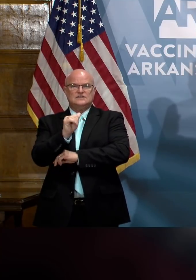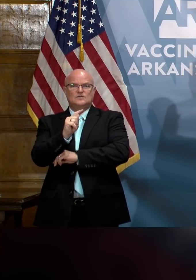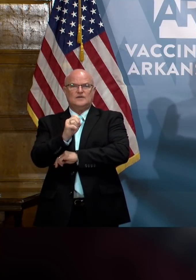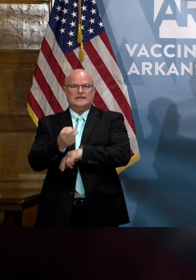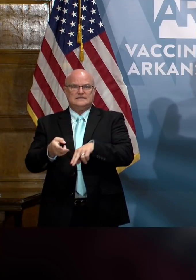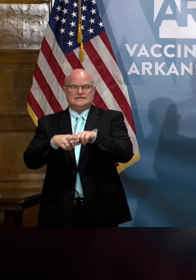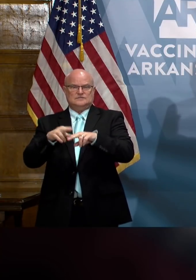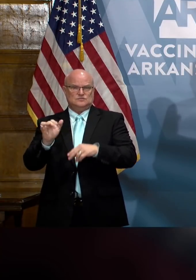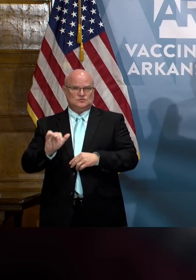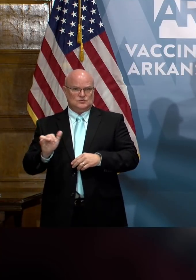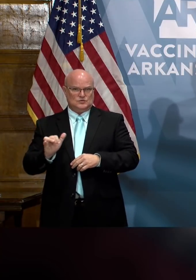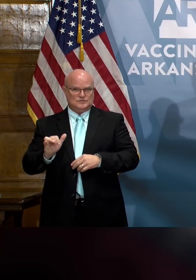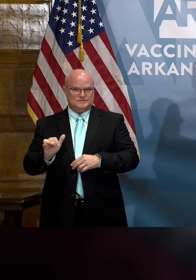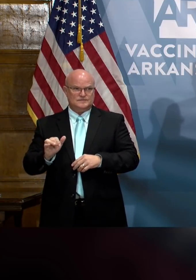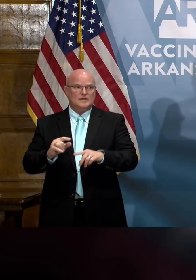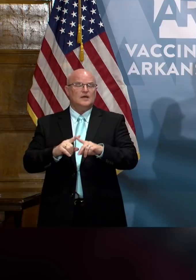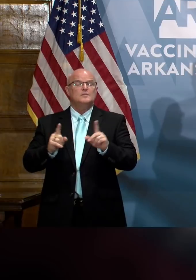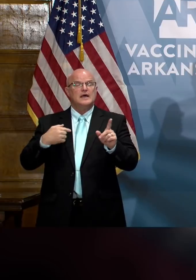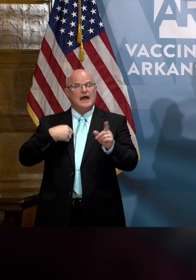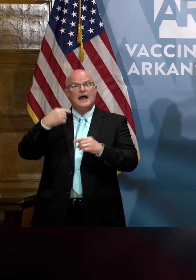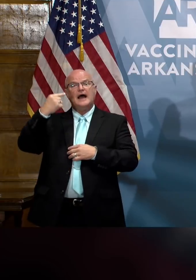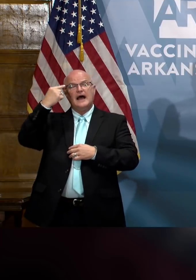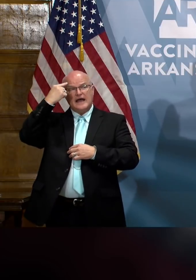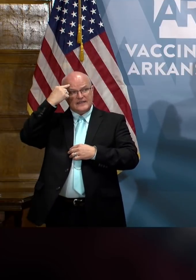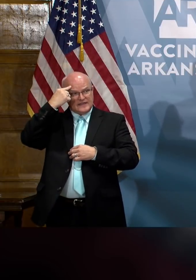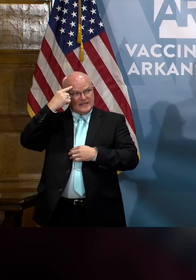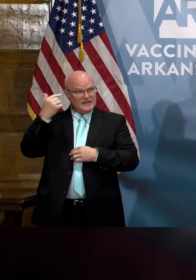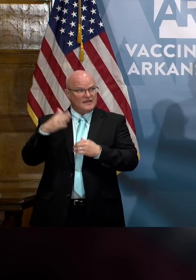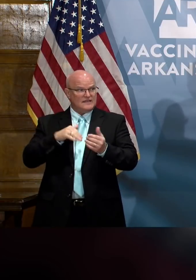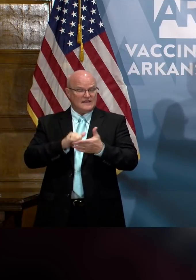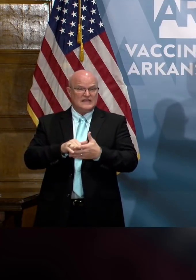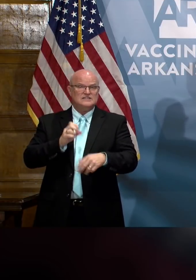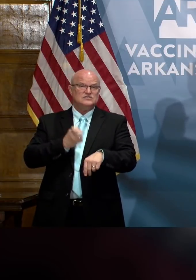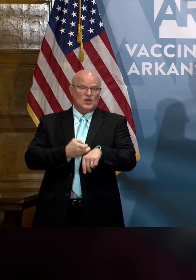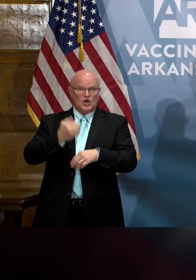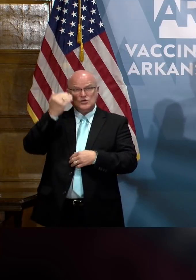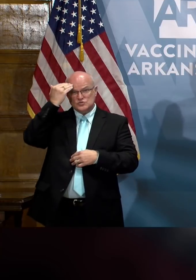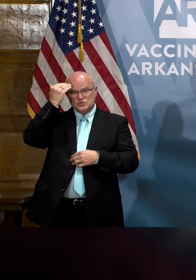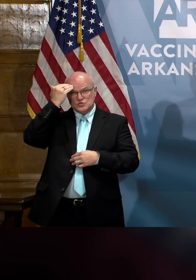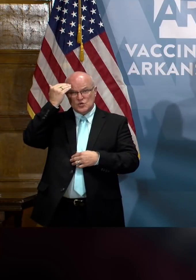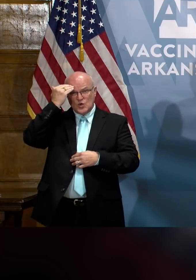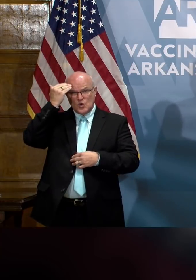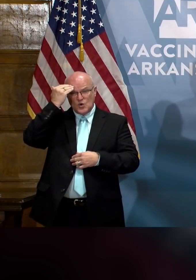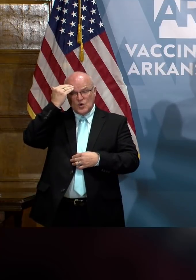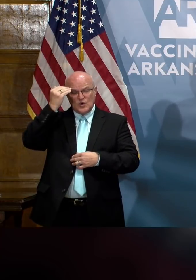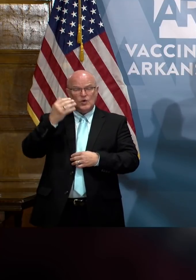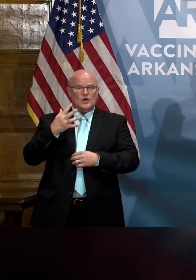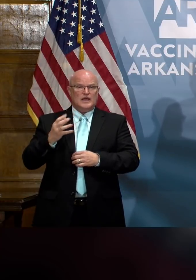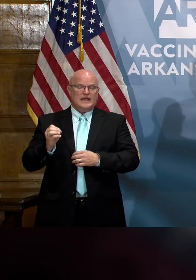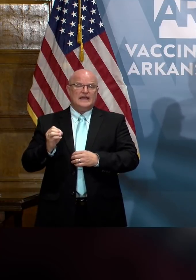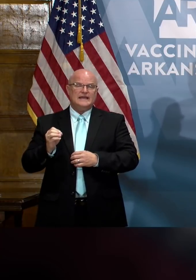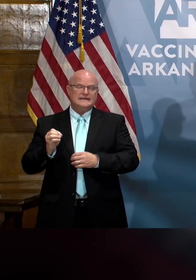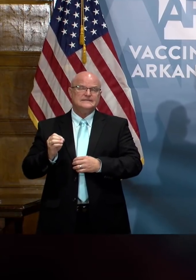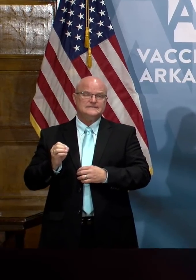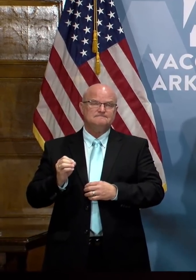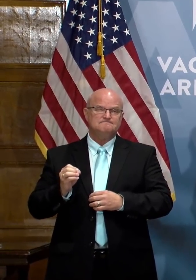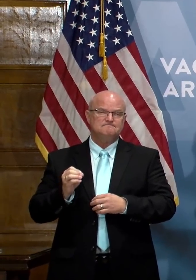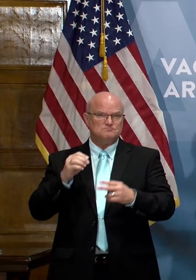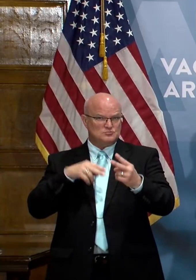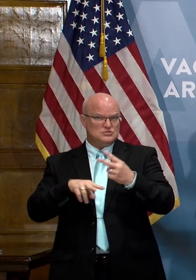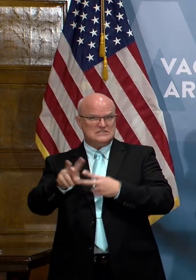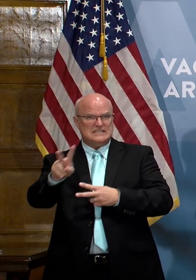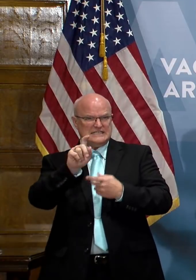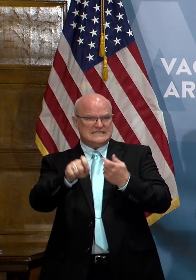gone up. But I think beyond that, it's hard to know and to